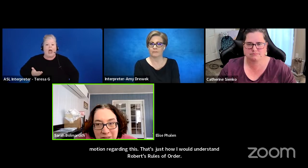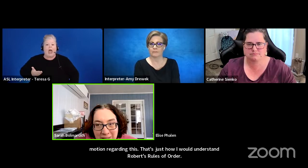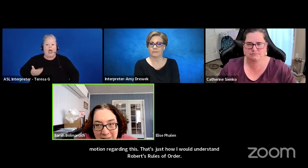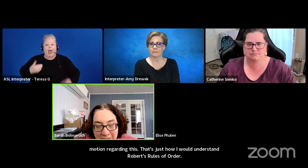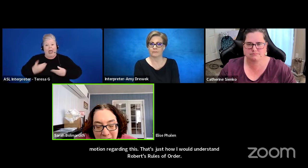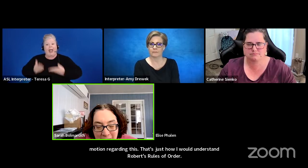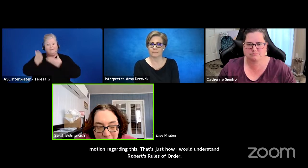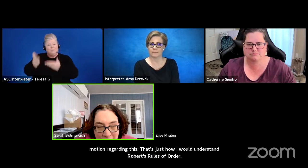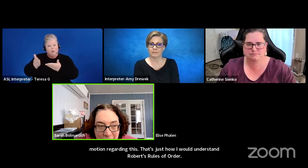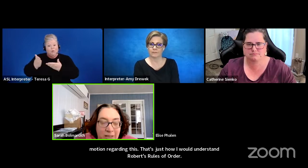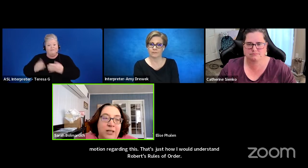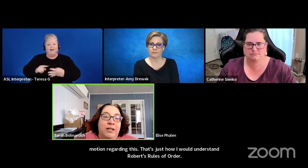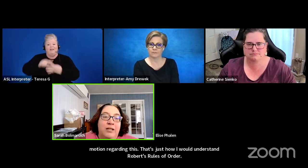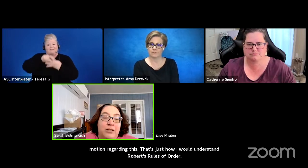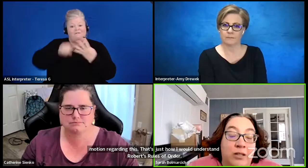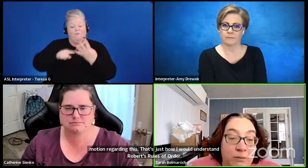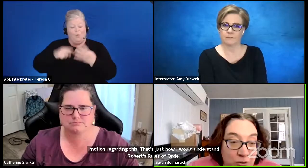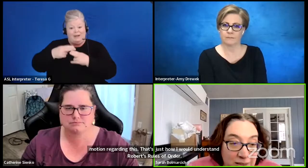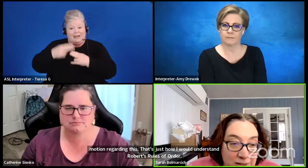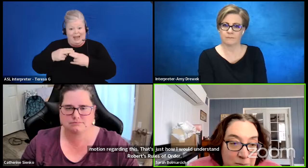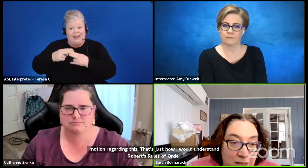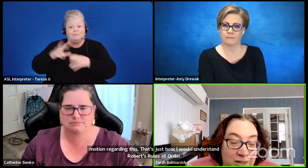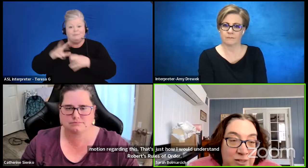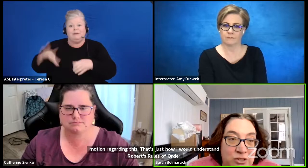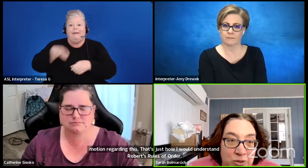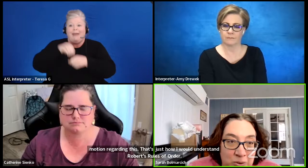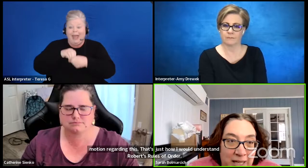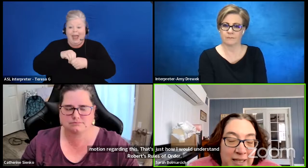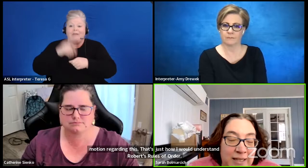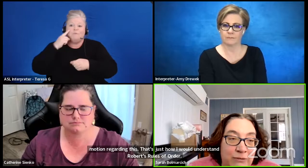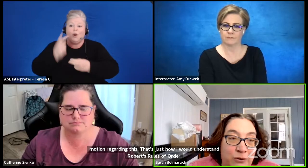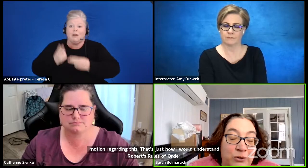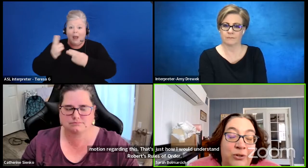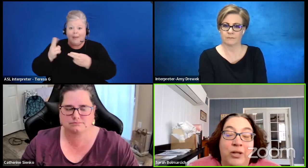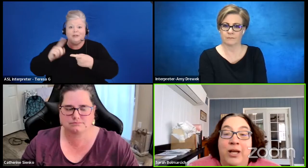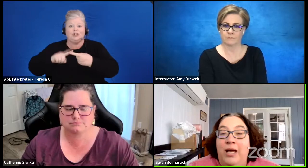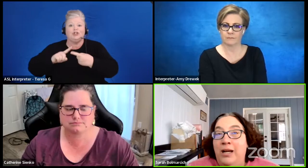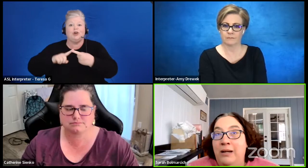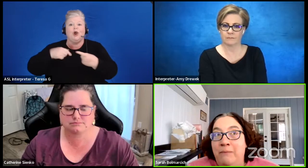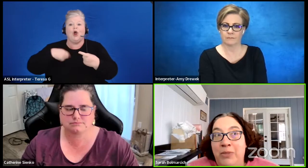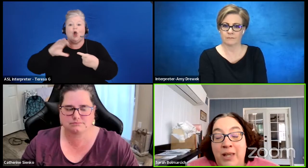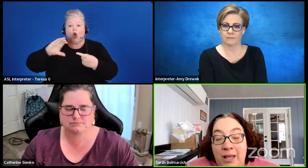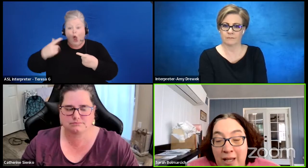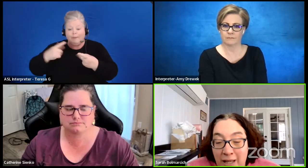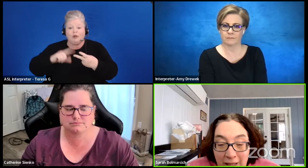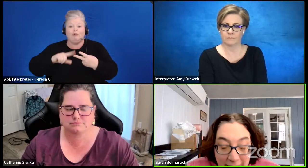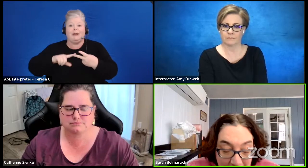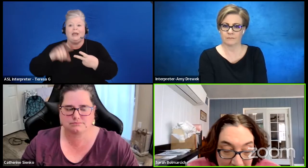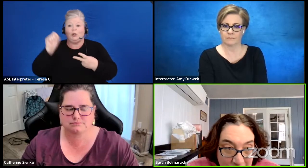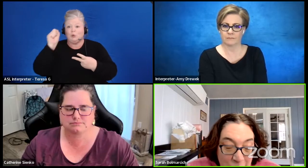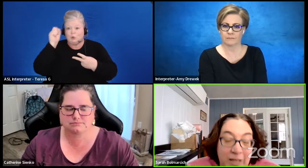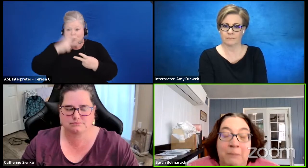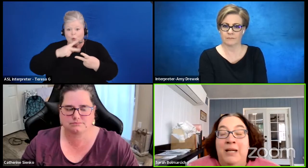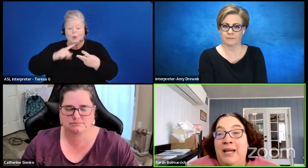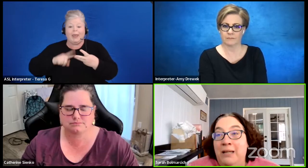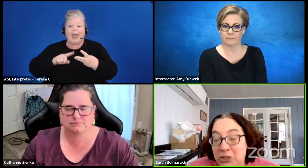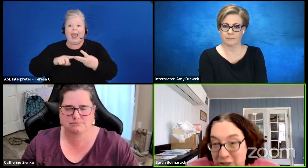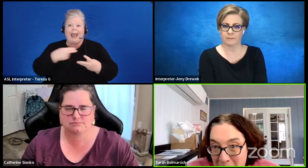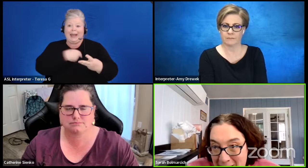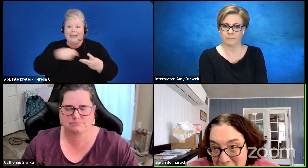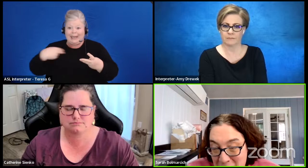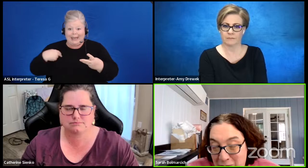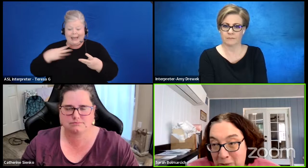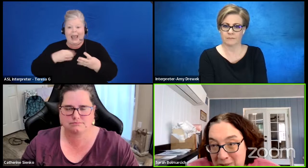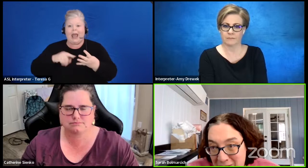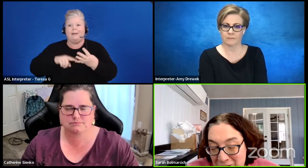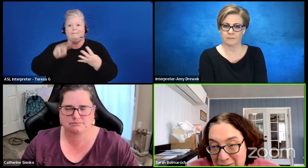be put into consideration. Carmen Green Smith, Sue K. Neifel, Nikki Sukup, and